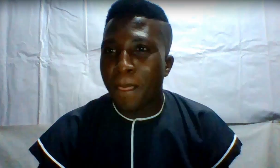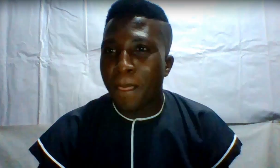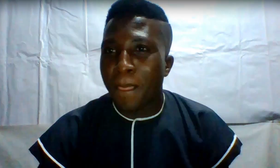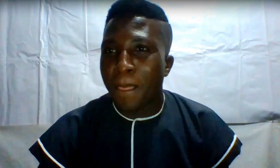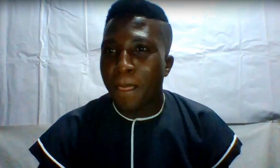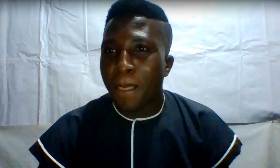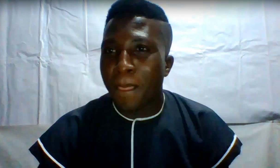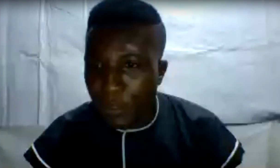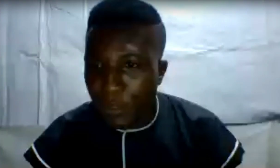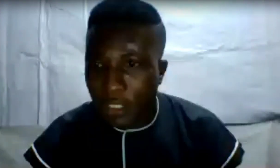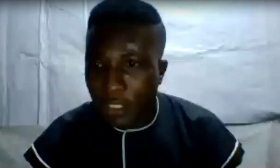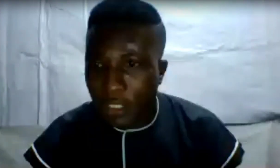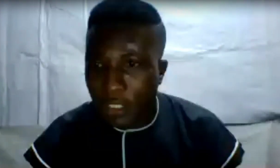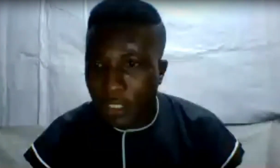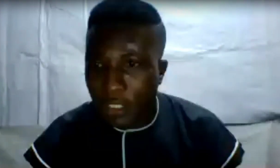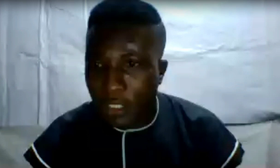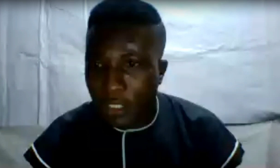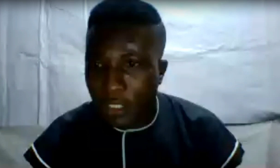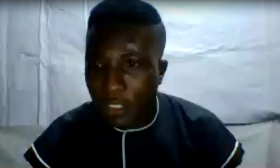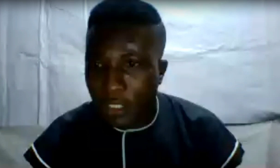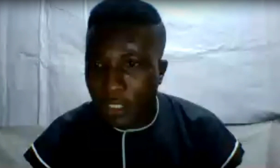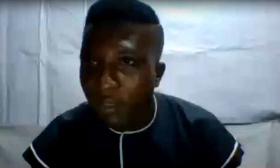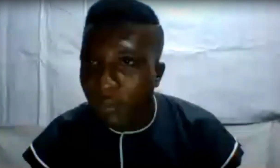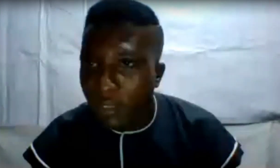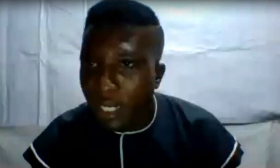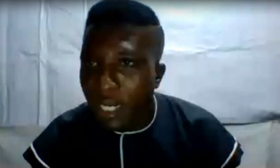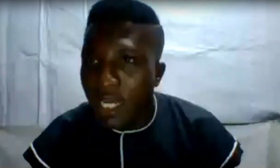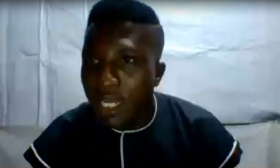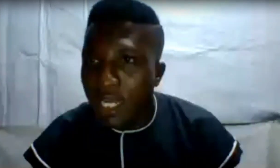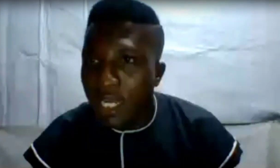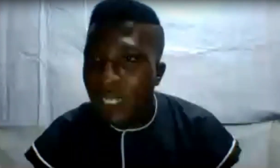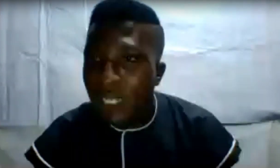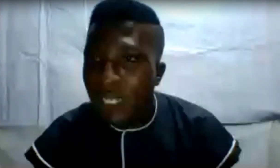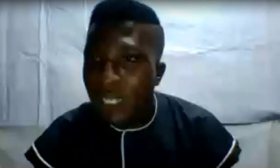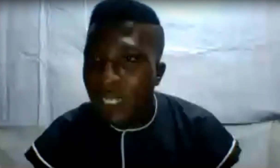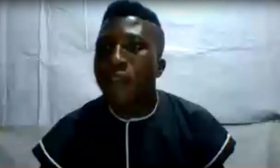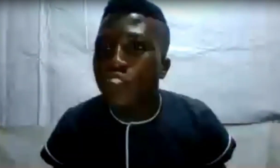more person because we're running out of time. Let's see. This is Chioma Neka.